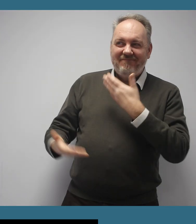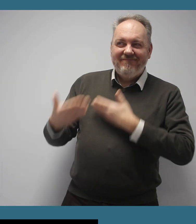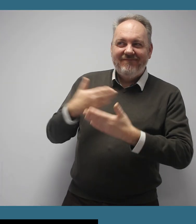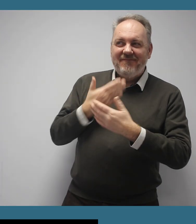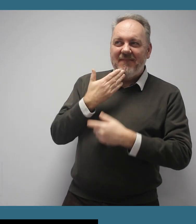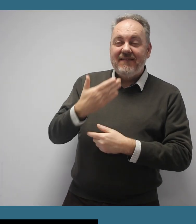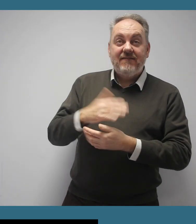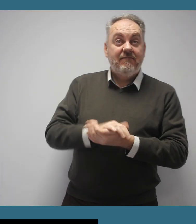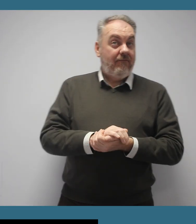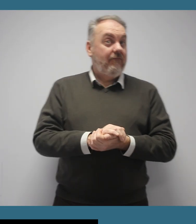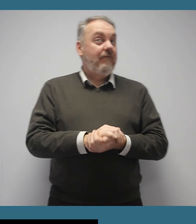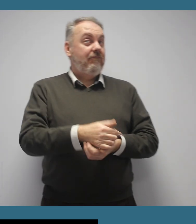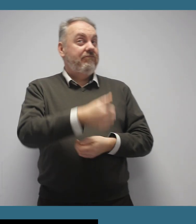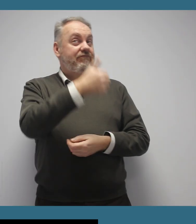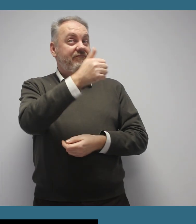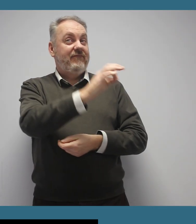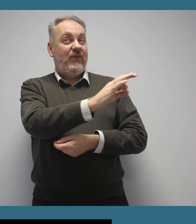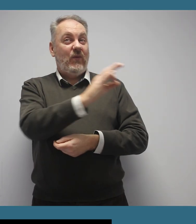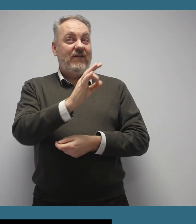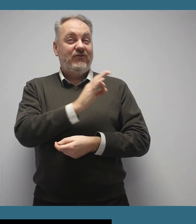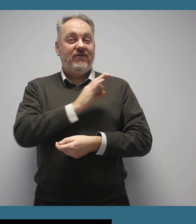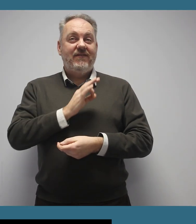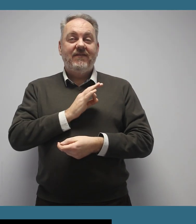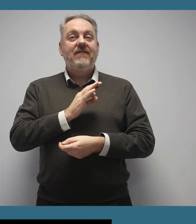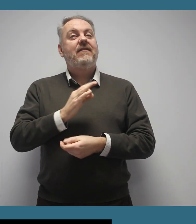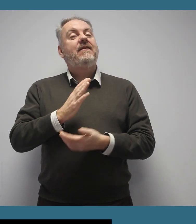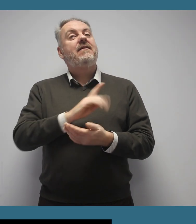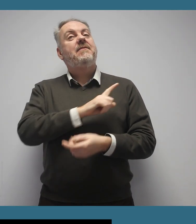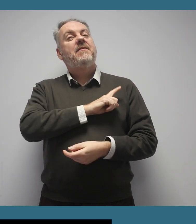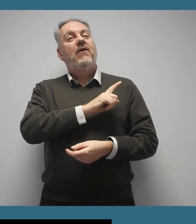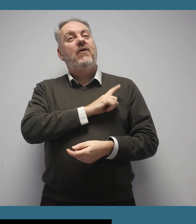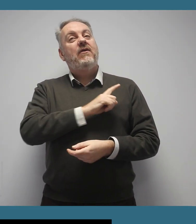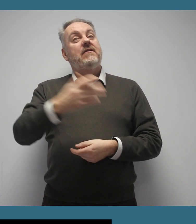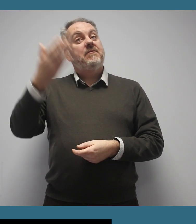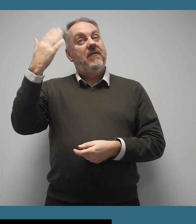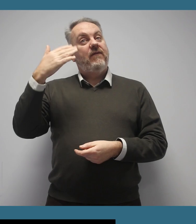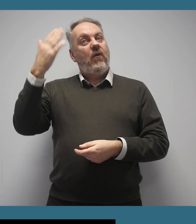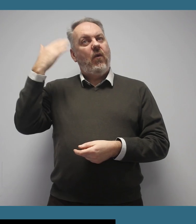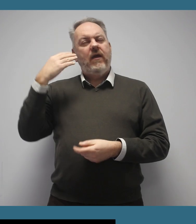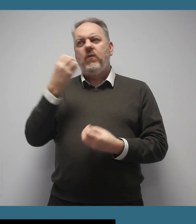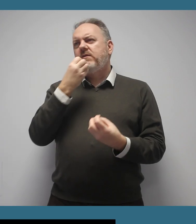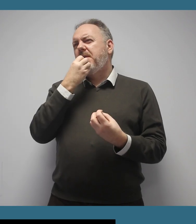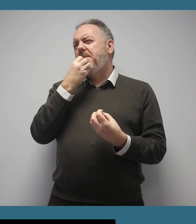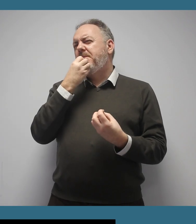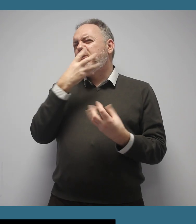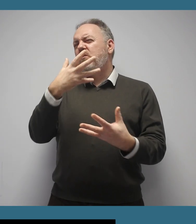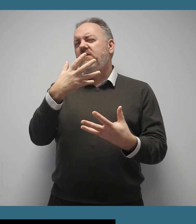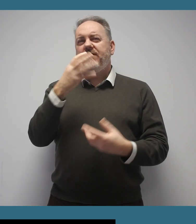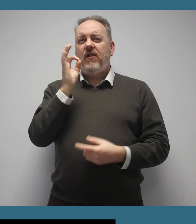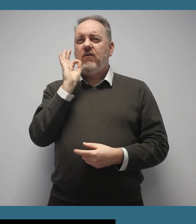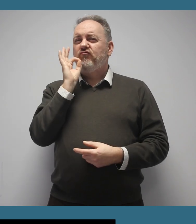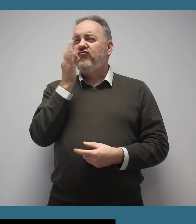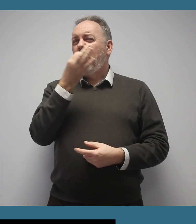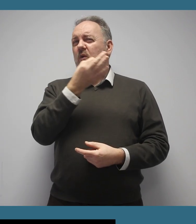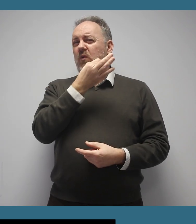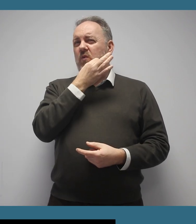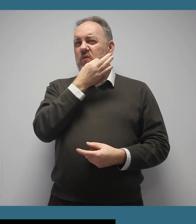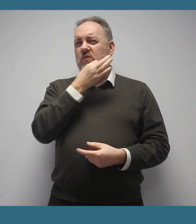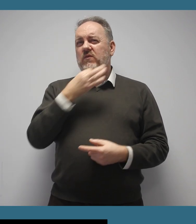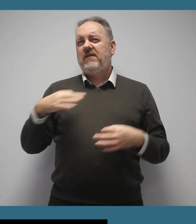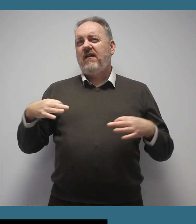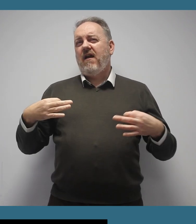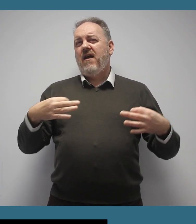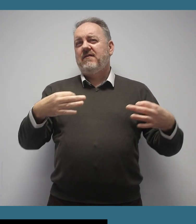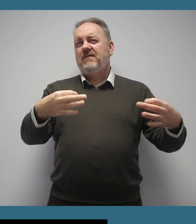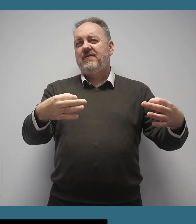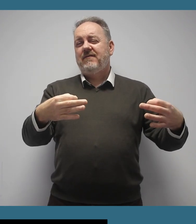question, because as you say, historically it was a really stunning rose garden, and everyone knew it as the rose garden. So when we came on board with